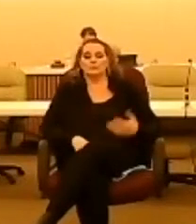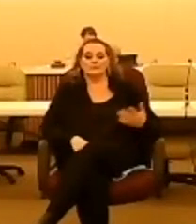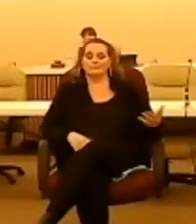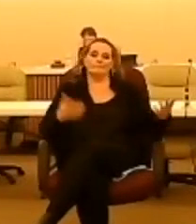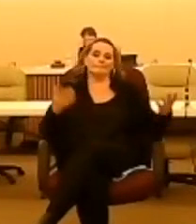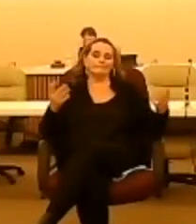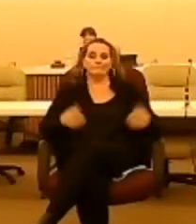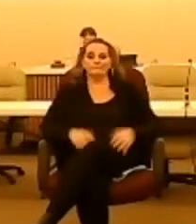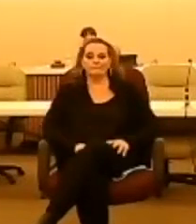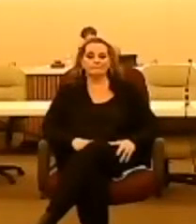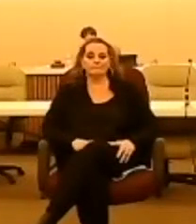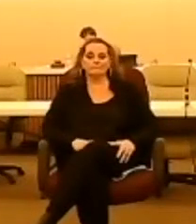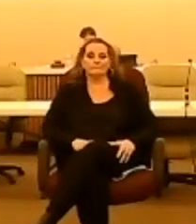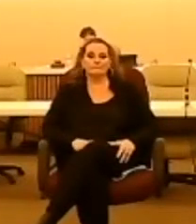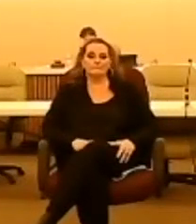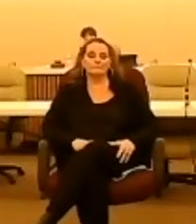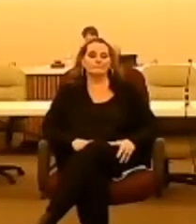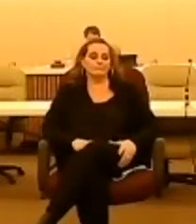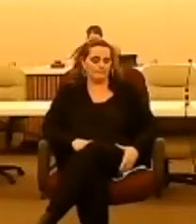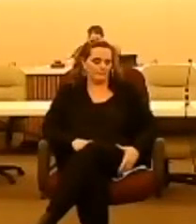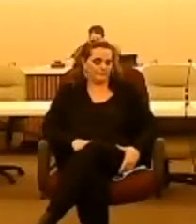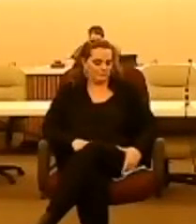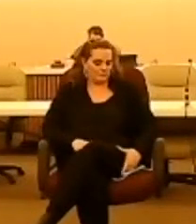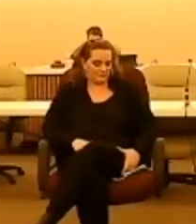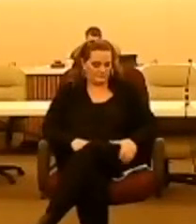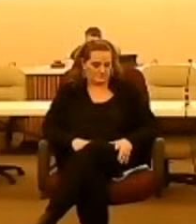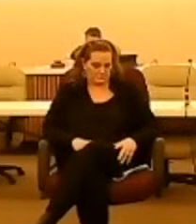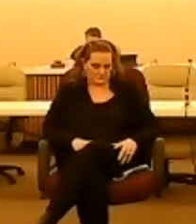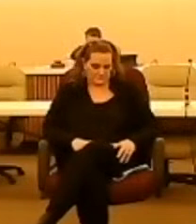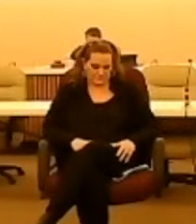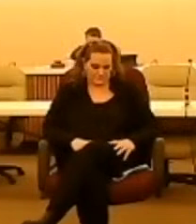of All right, things. thanks for that answer. Yep.